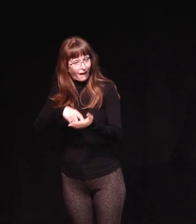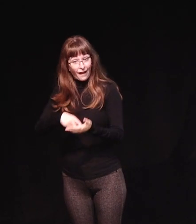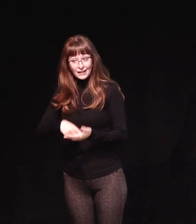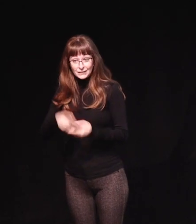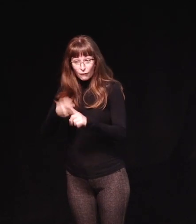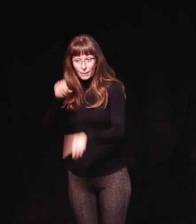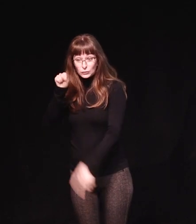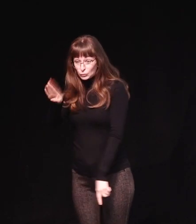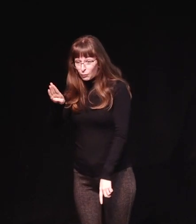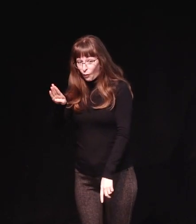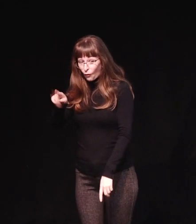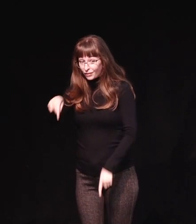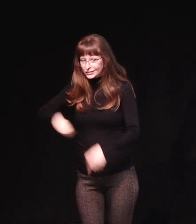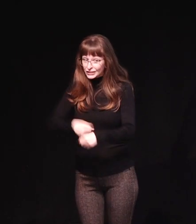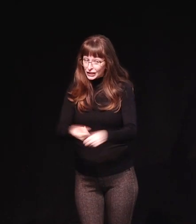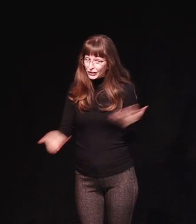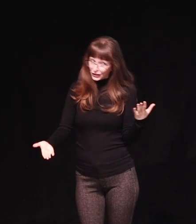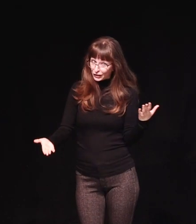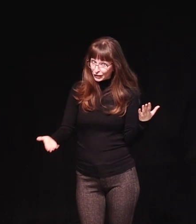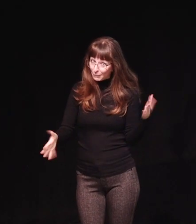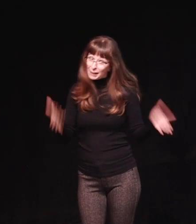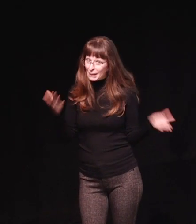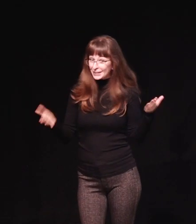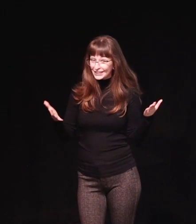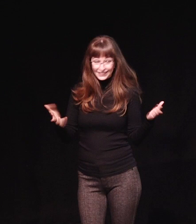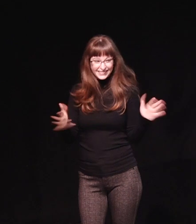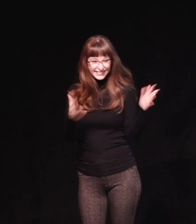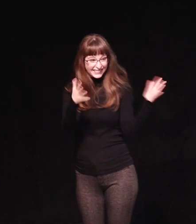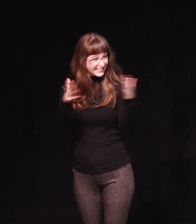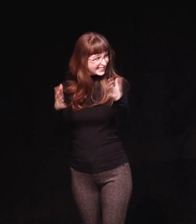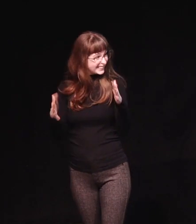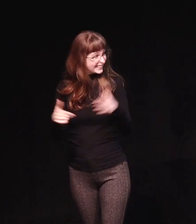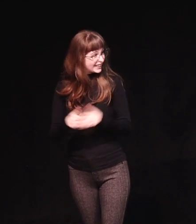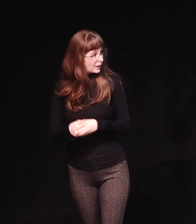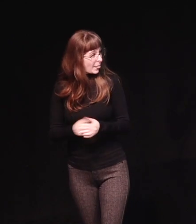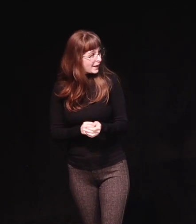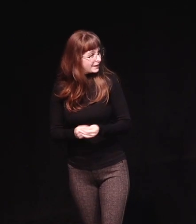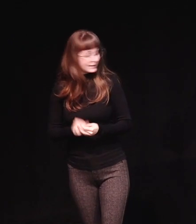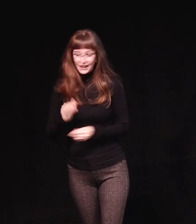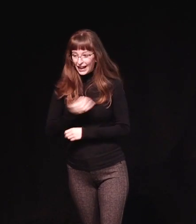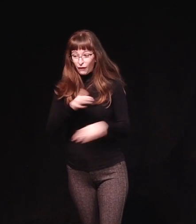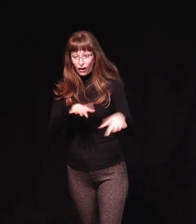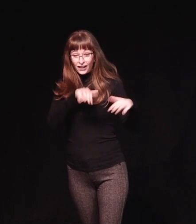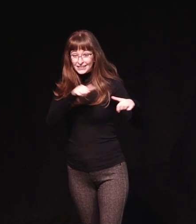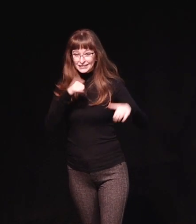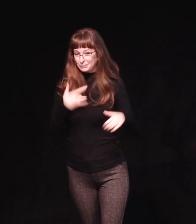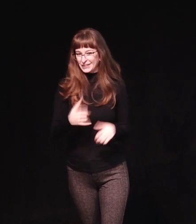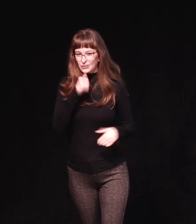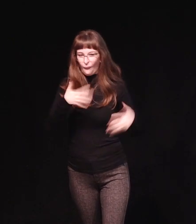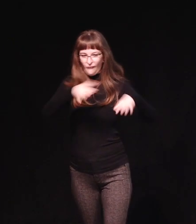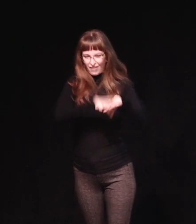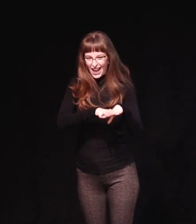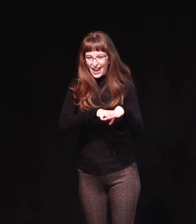Super Bowl this year. There's football fans here too. That's usually our audiences don't overlap like that.